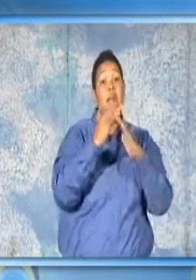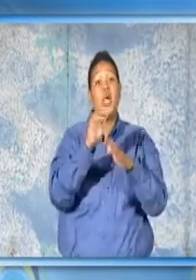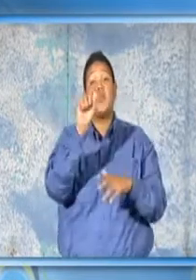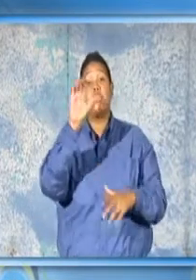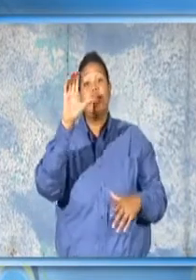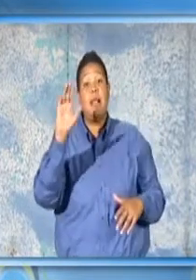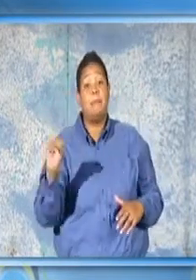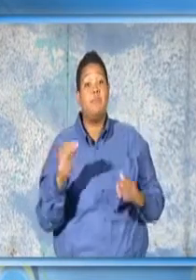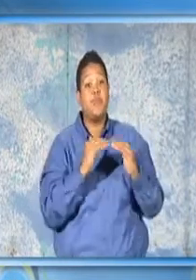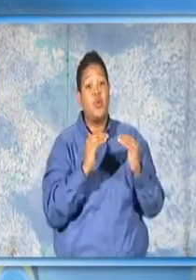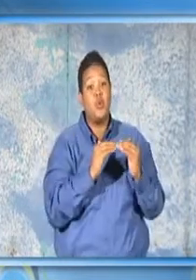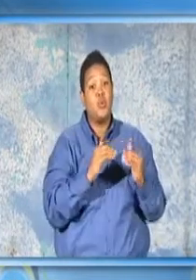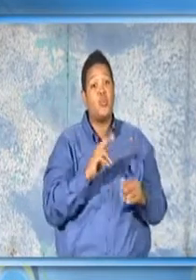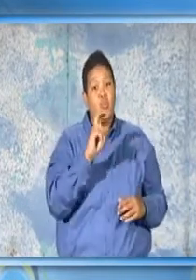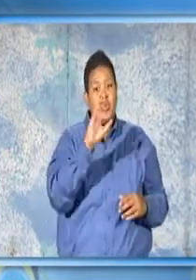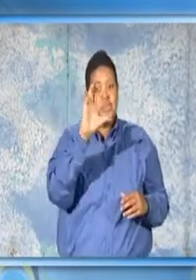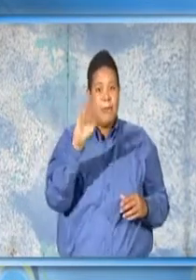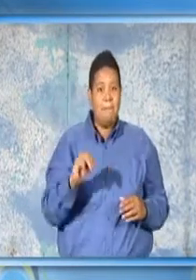centimeters,